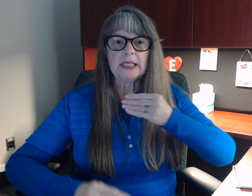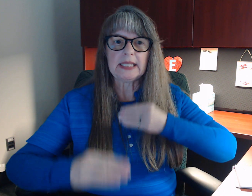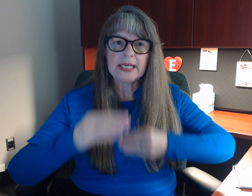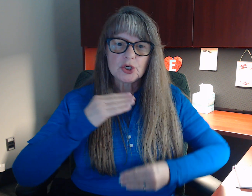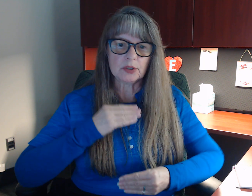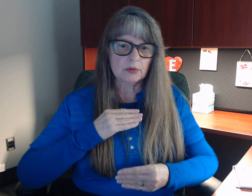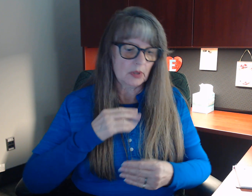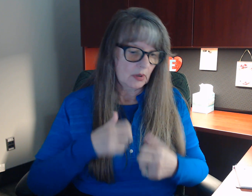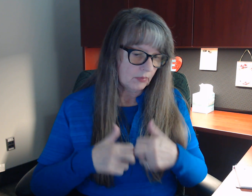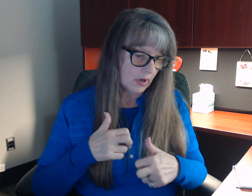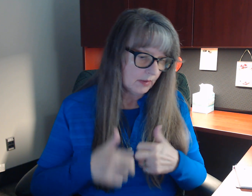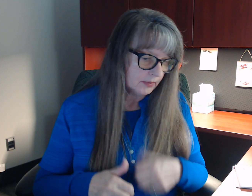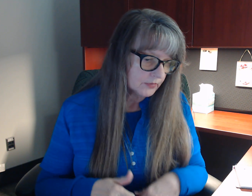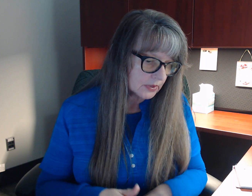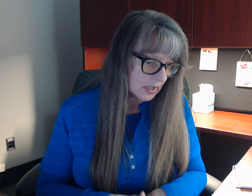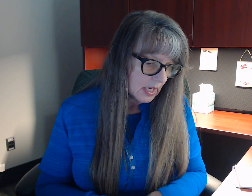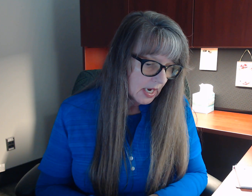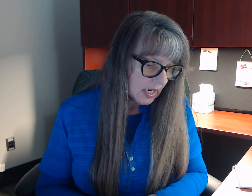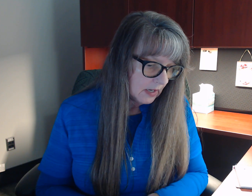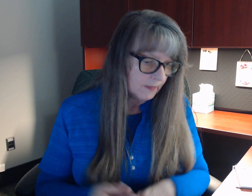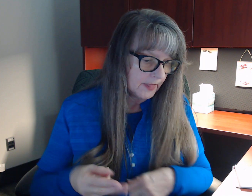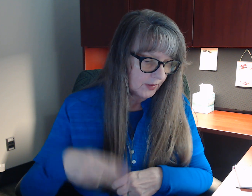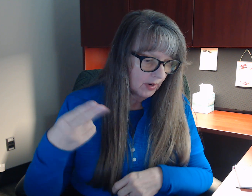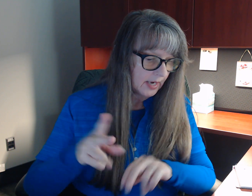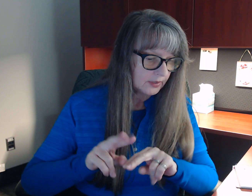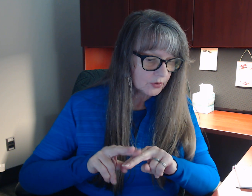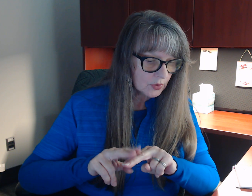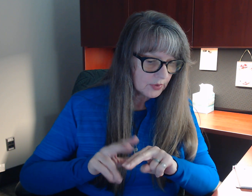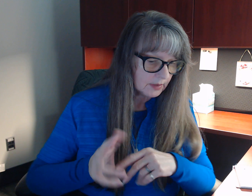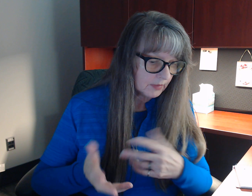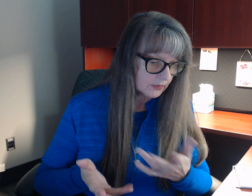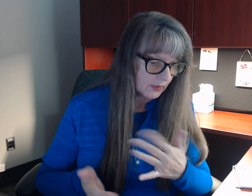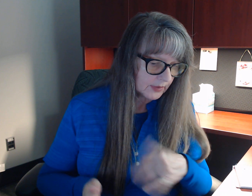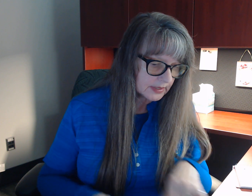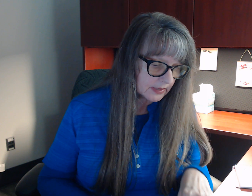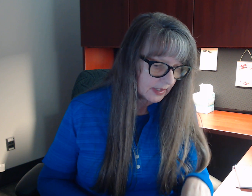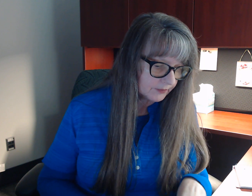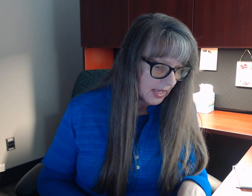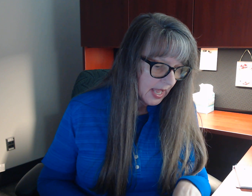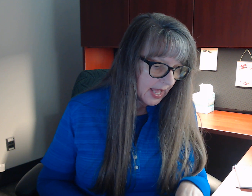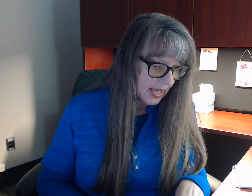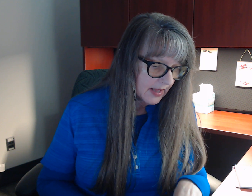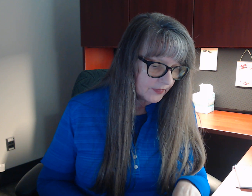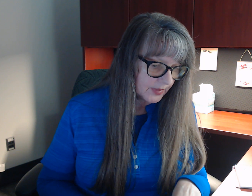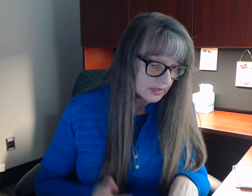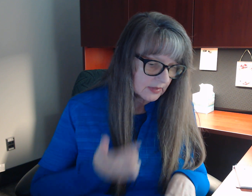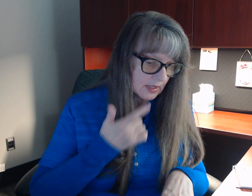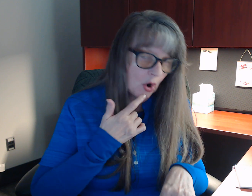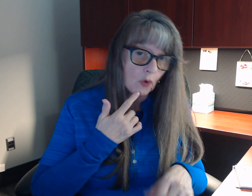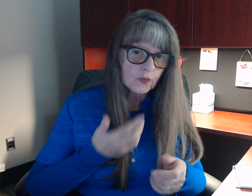circulation problems. They're high in sodium. I already said that. And they said that